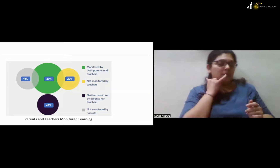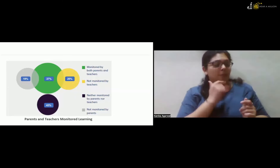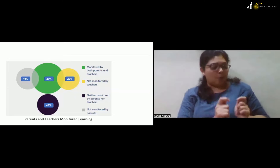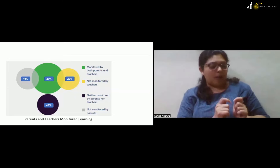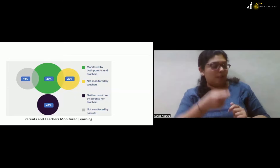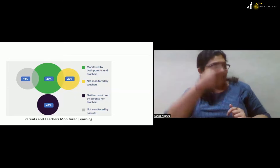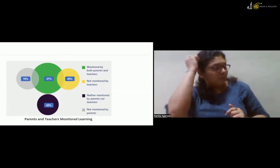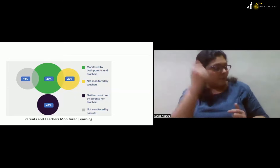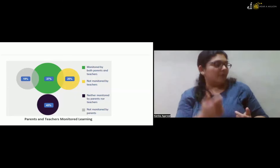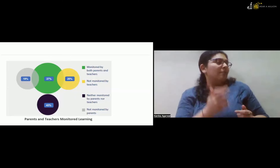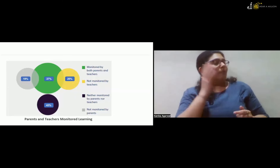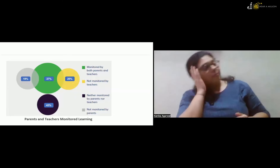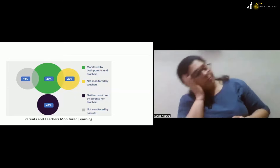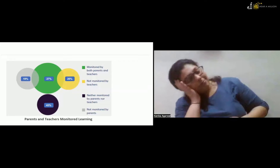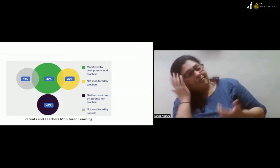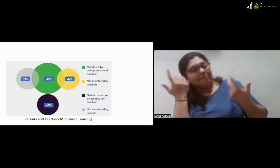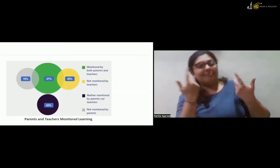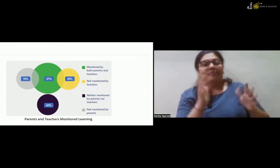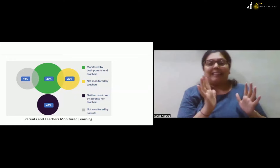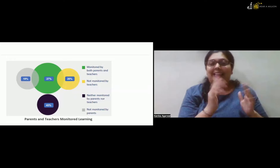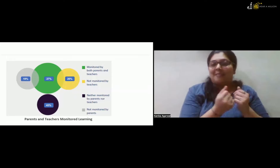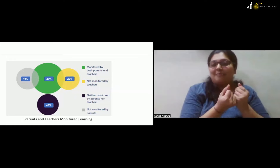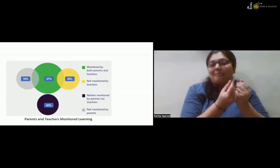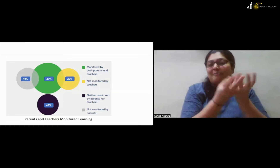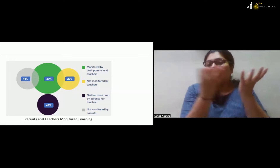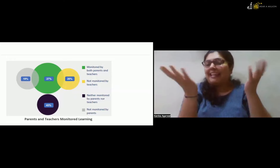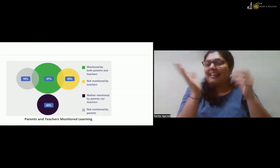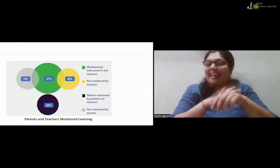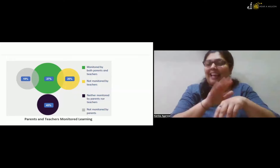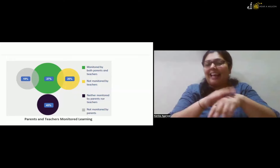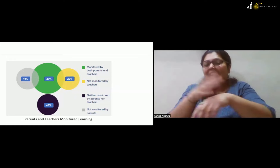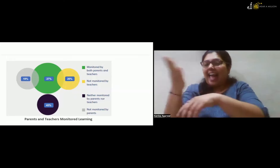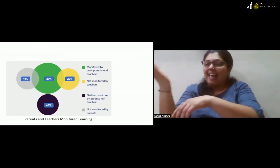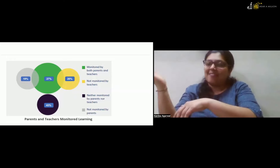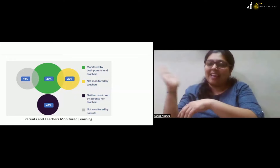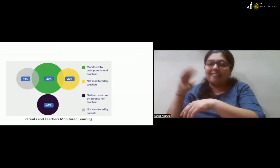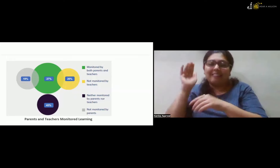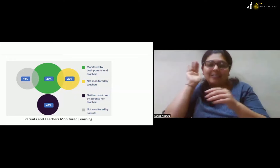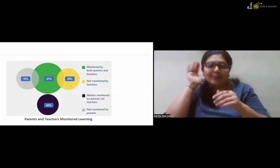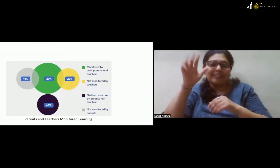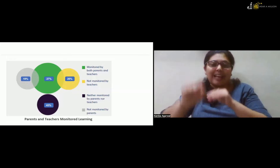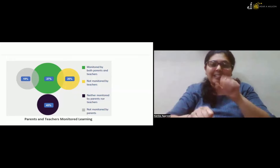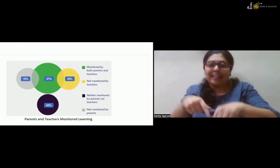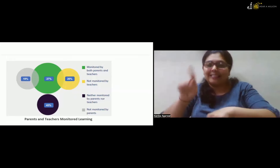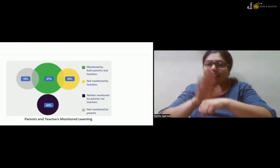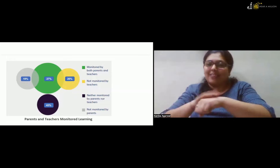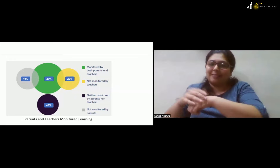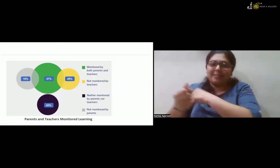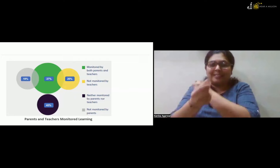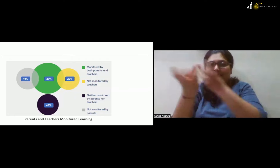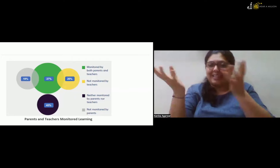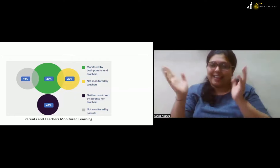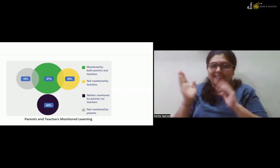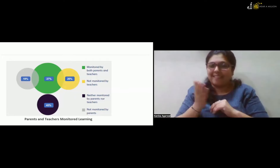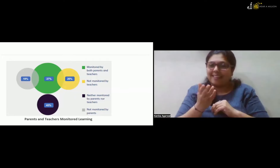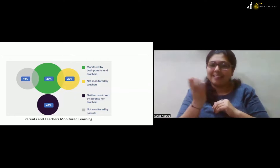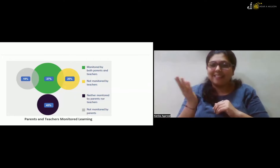you sure would know, since you have been to deaf schools, teachers would hardly care and while aware their time, and